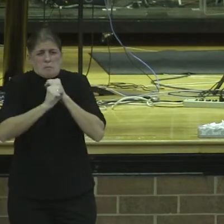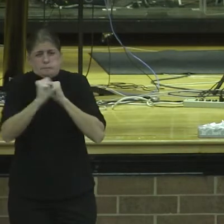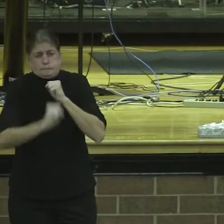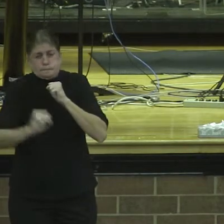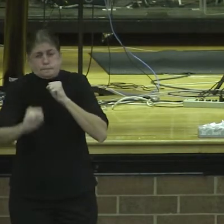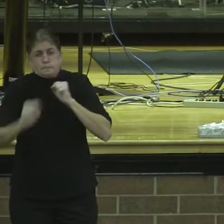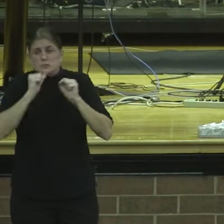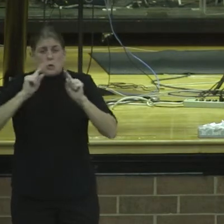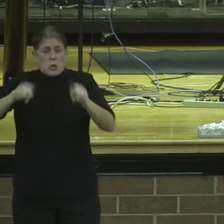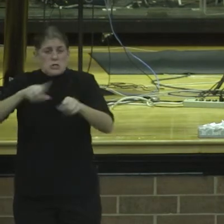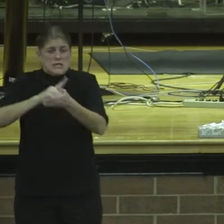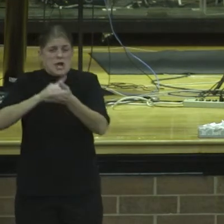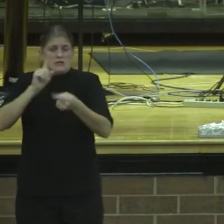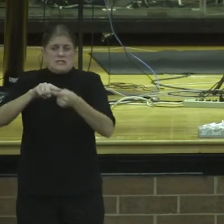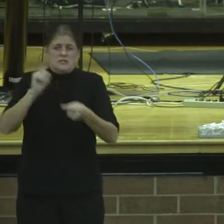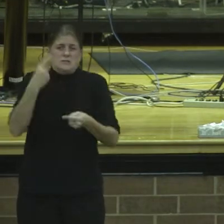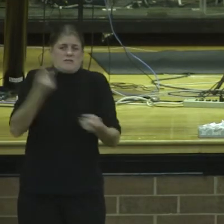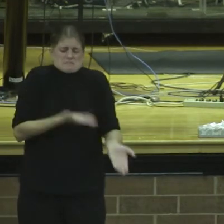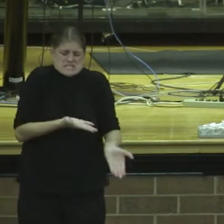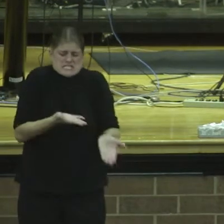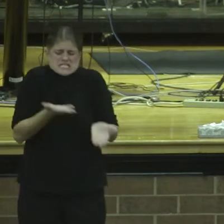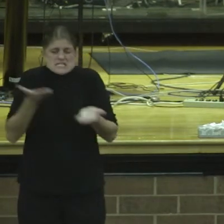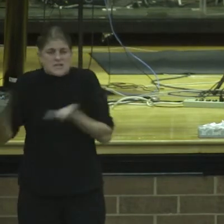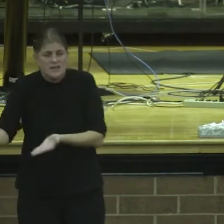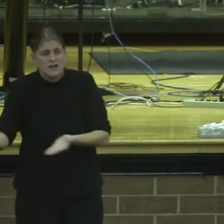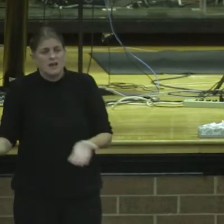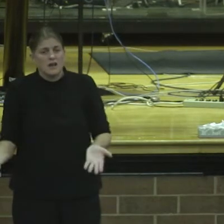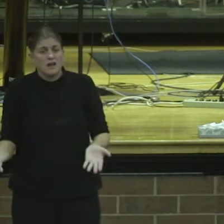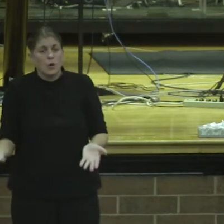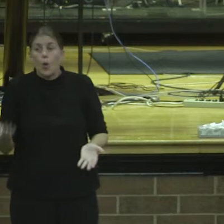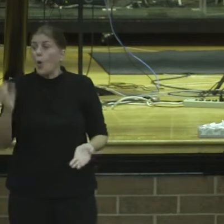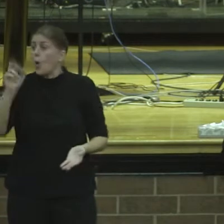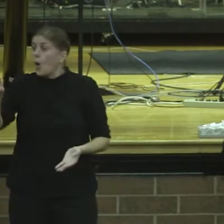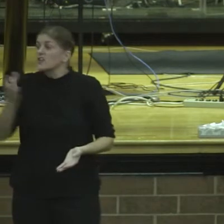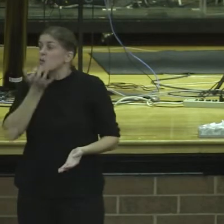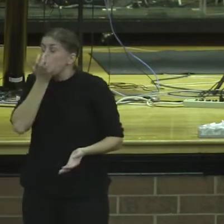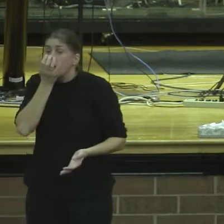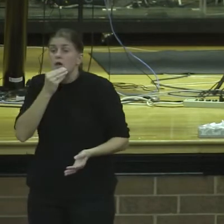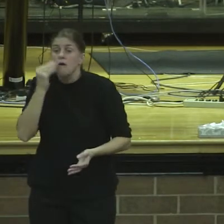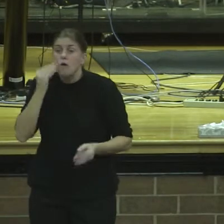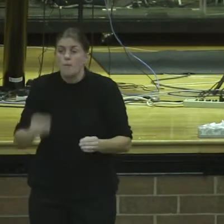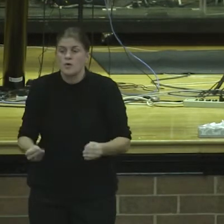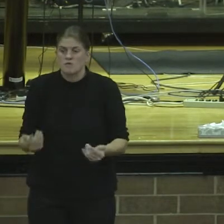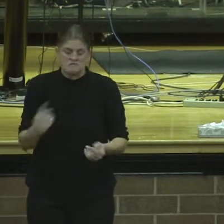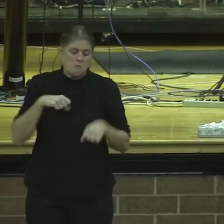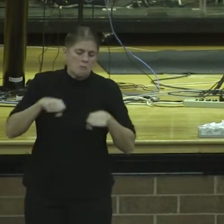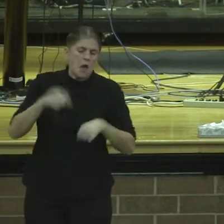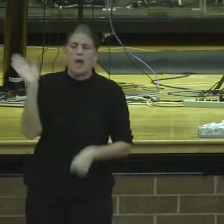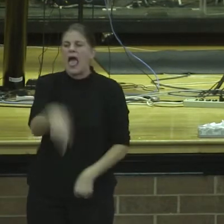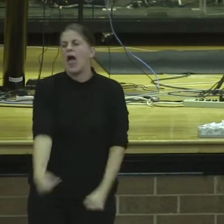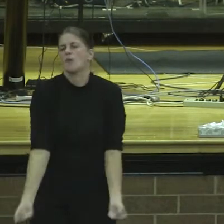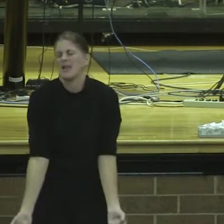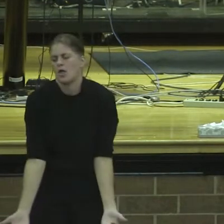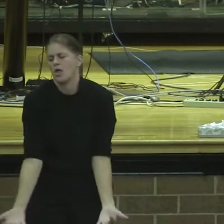emergency room to ask for help. Or like just ignoring your lawn till it gets 4 or 5 feet tall and then